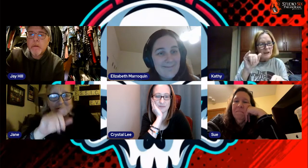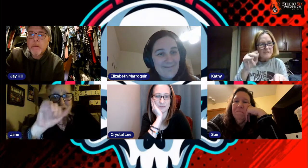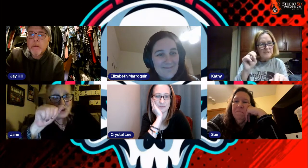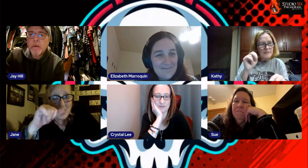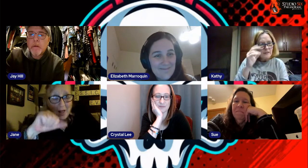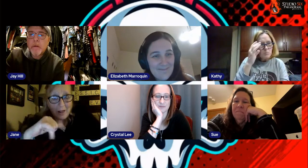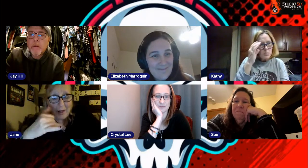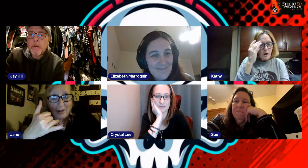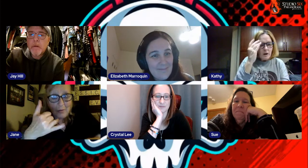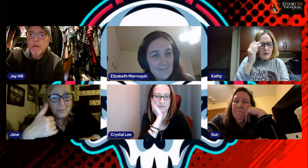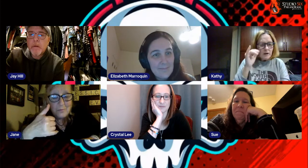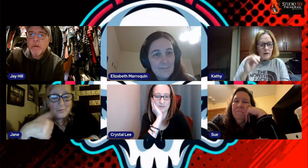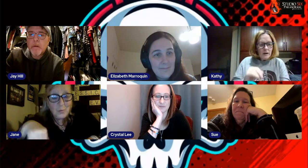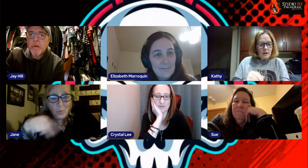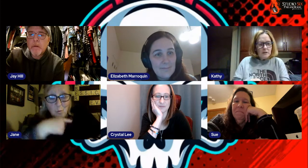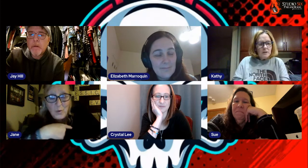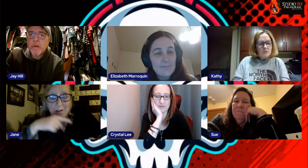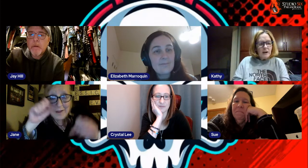Yes, Jane.